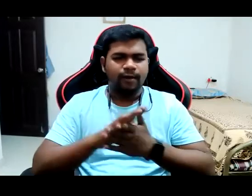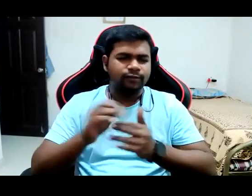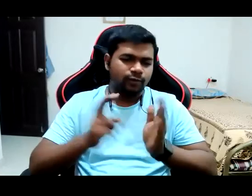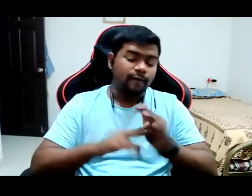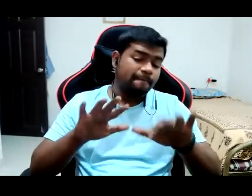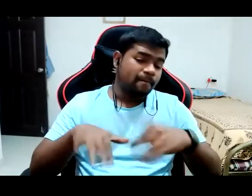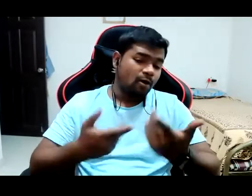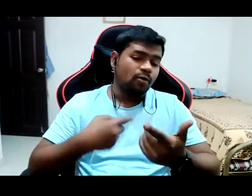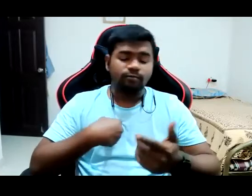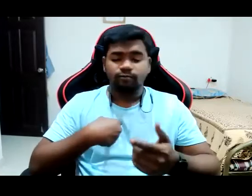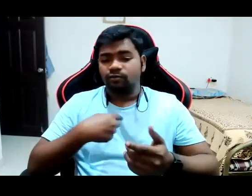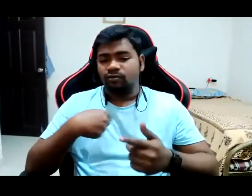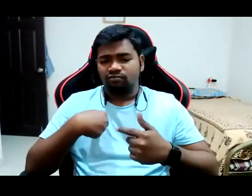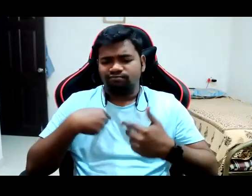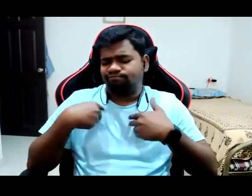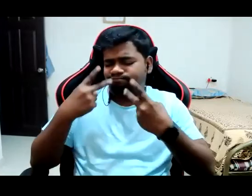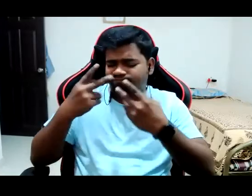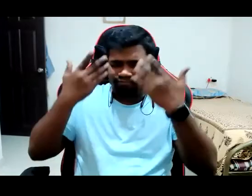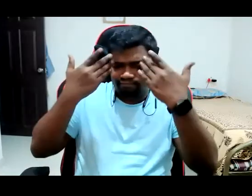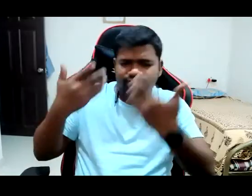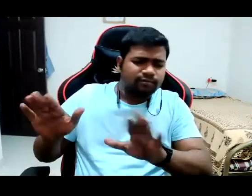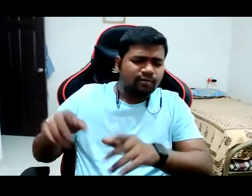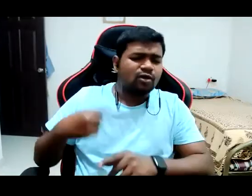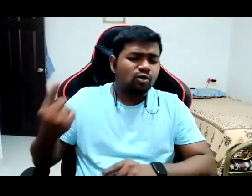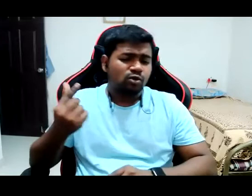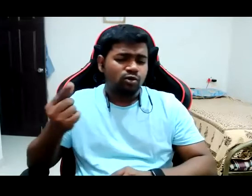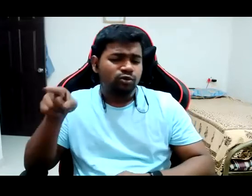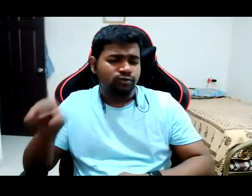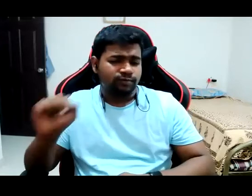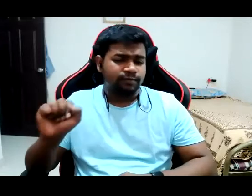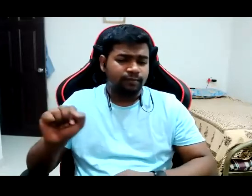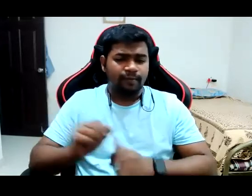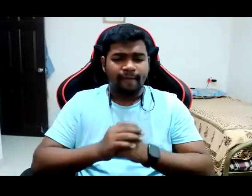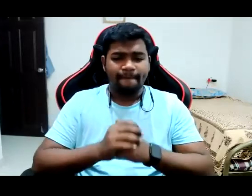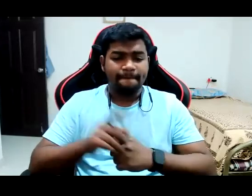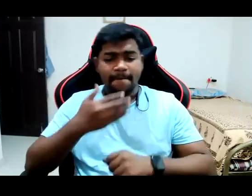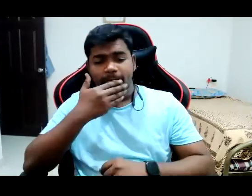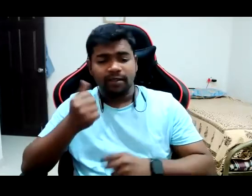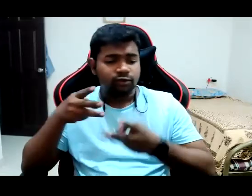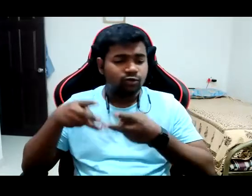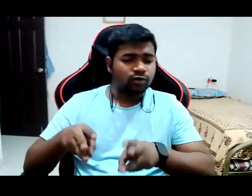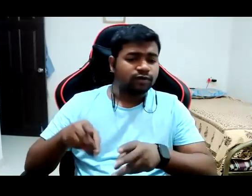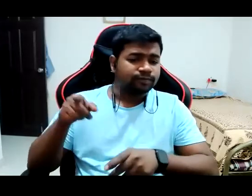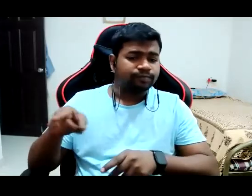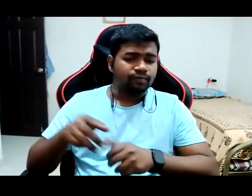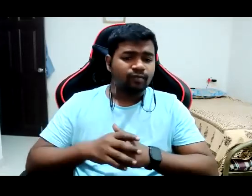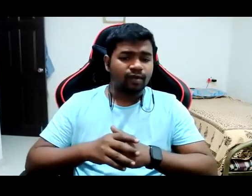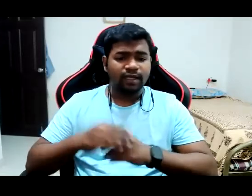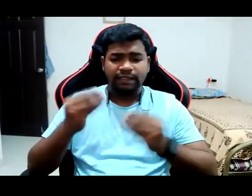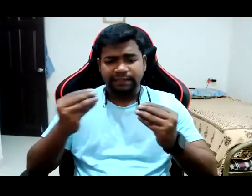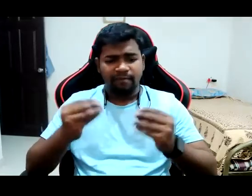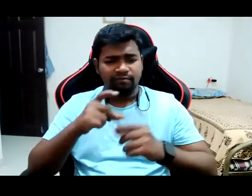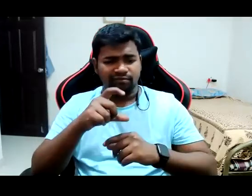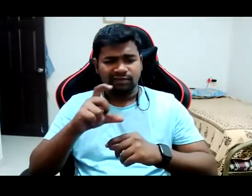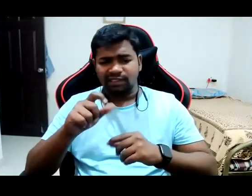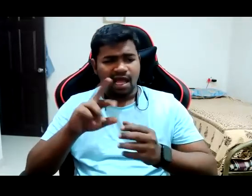we don't care about, oh, is this person using like the best way to kind of pitch? Is it like, some crazy things